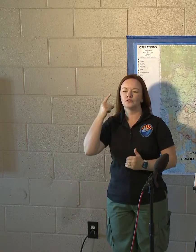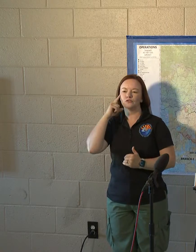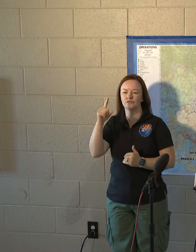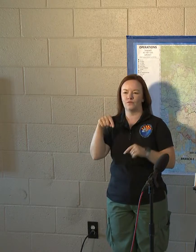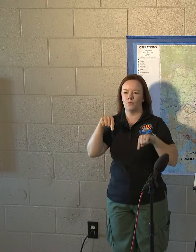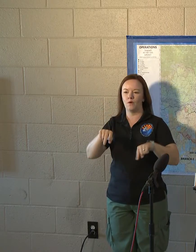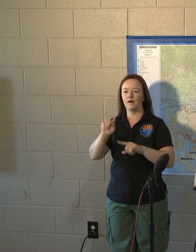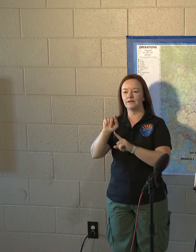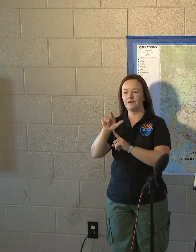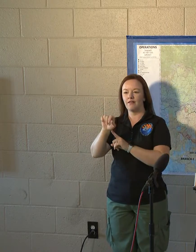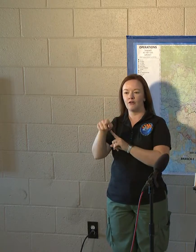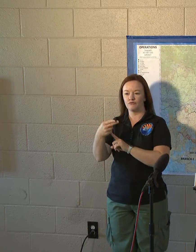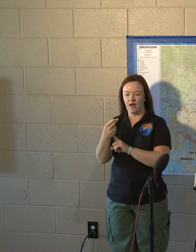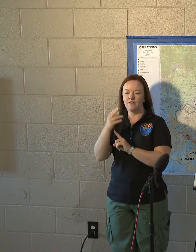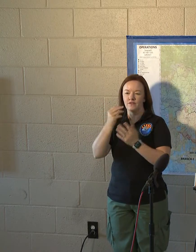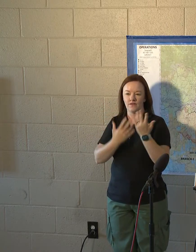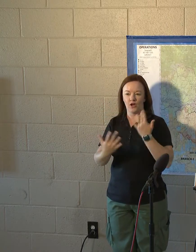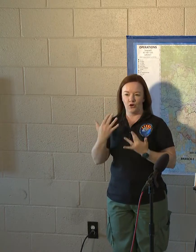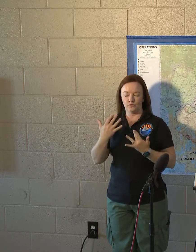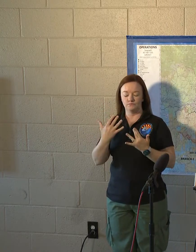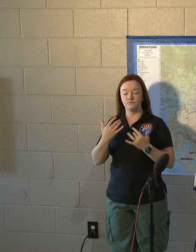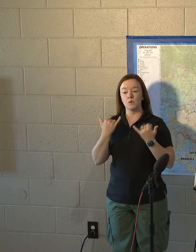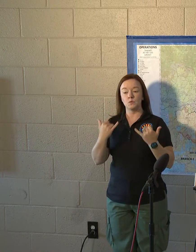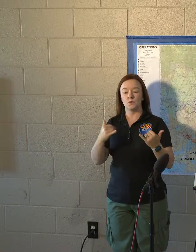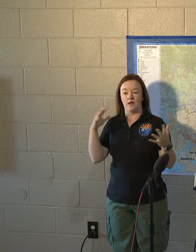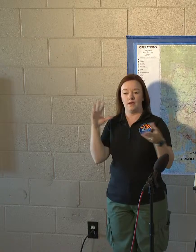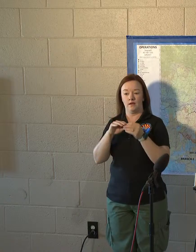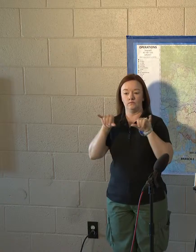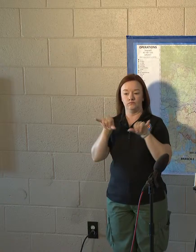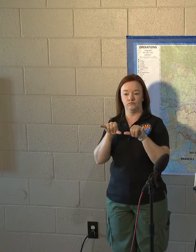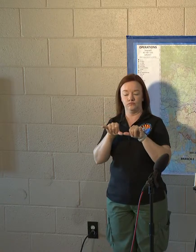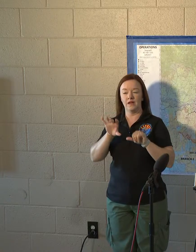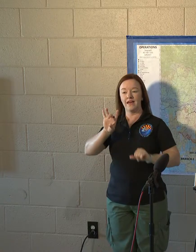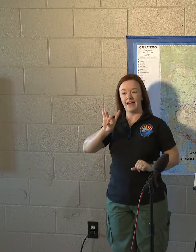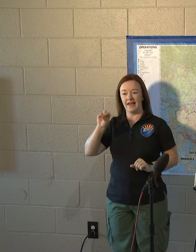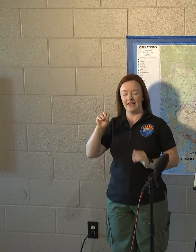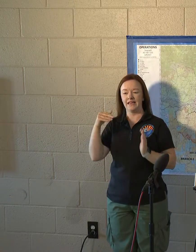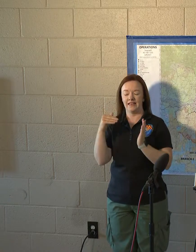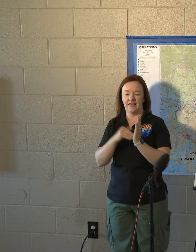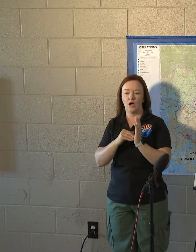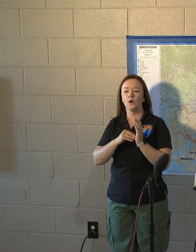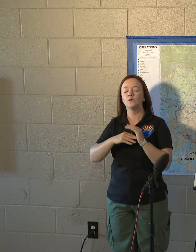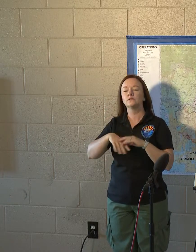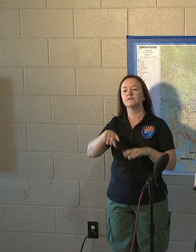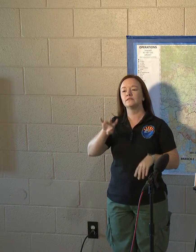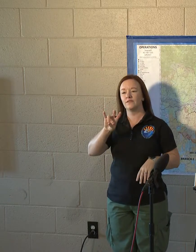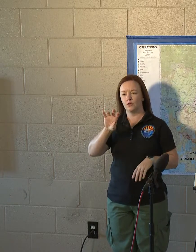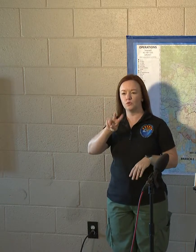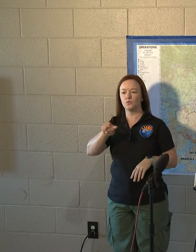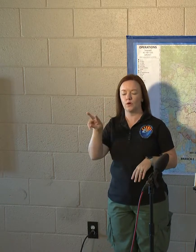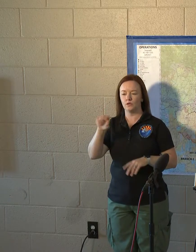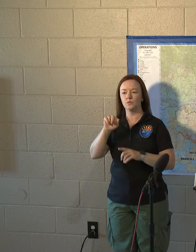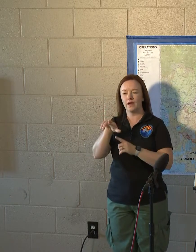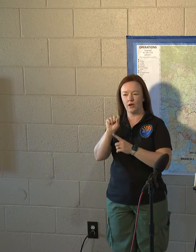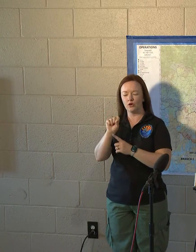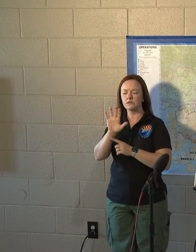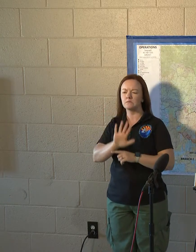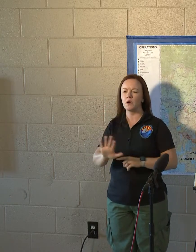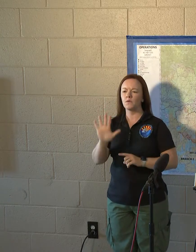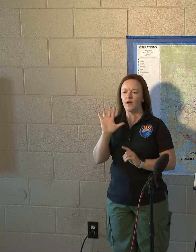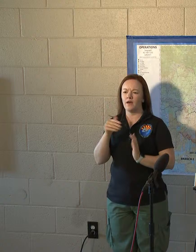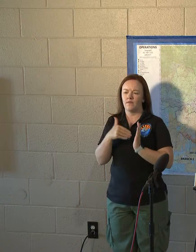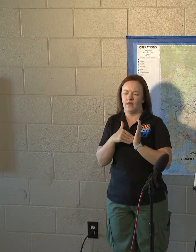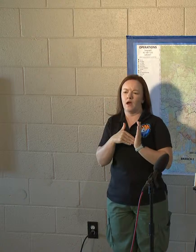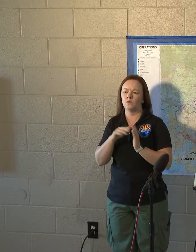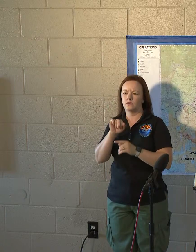stand. Today we are at 80,722 acres, which is about a 5,000 acre increase over where we